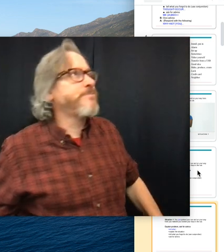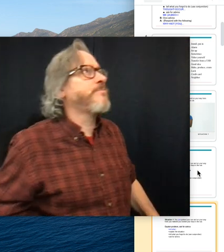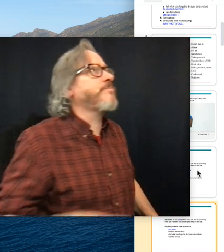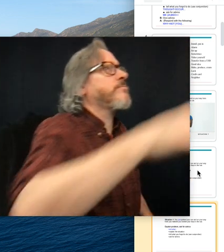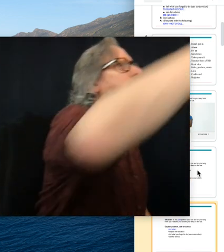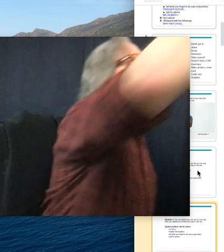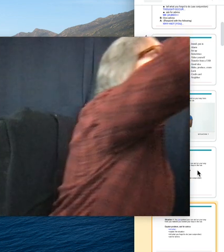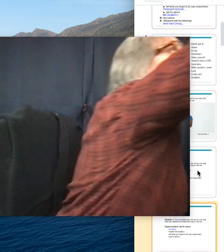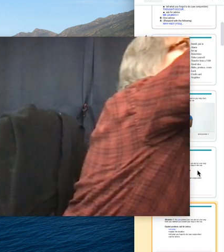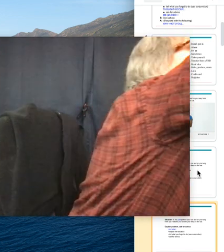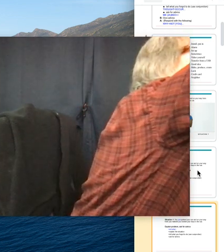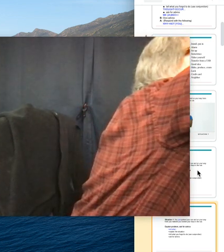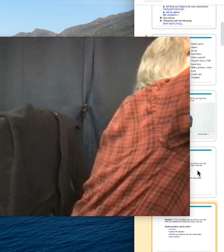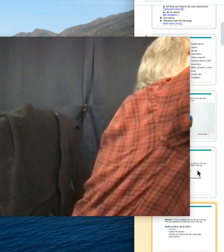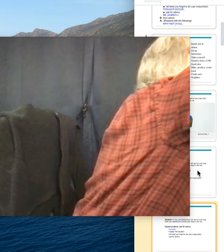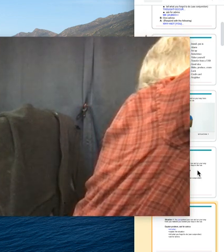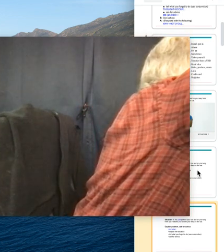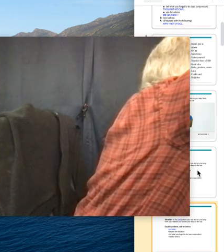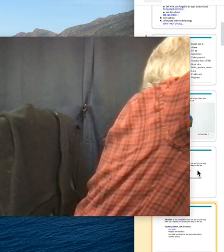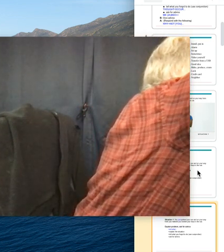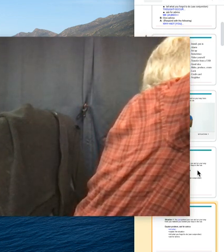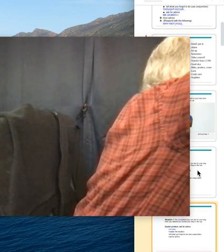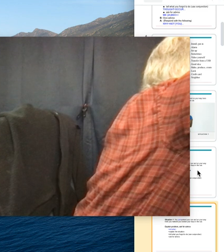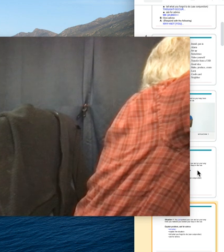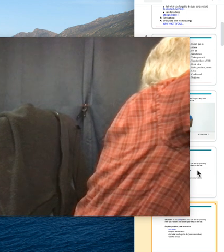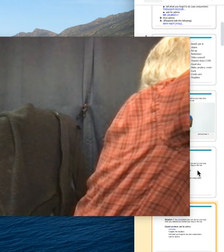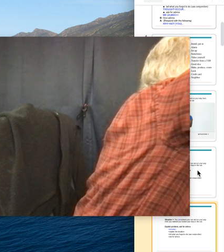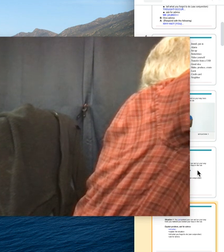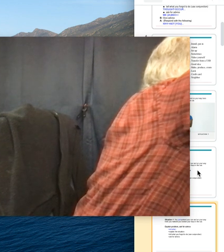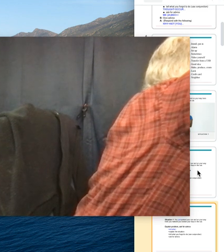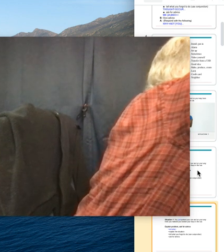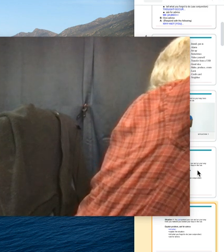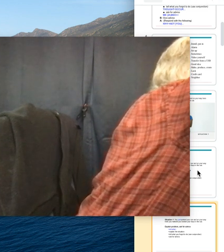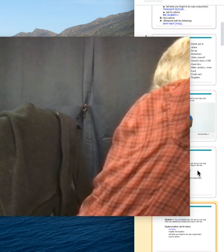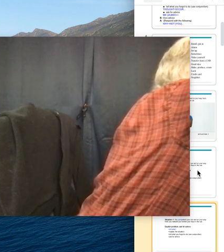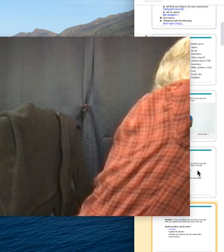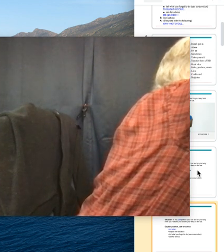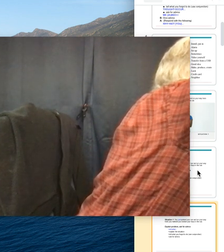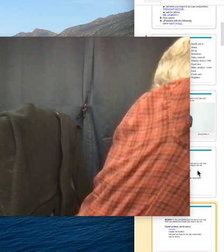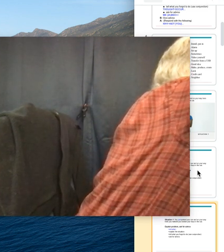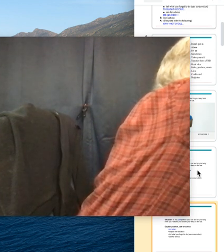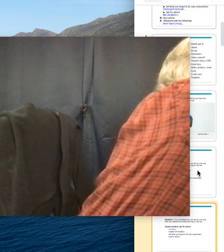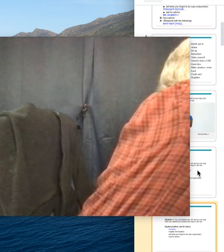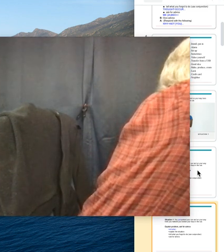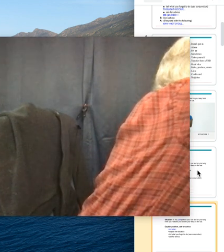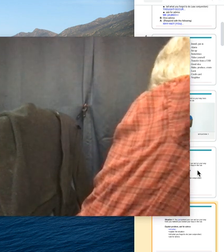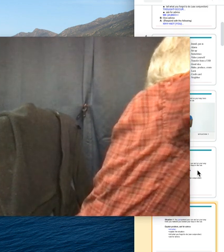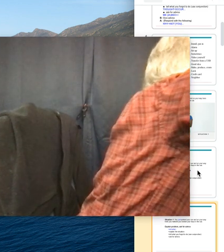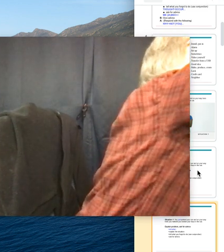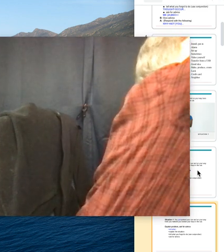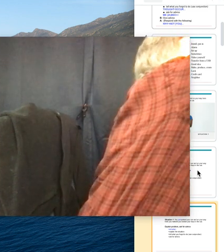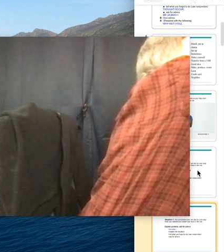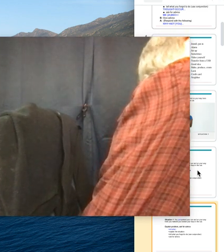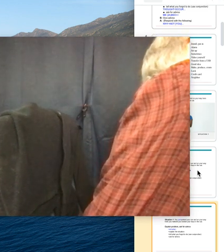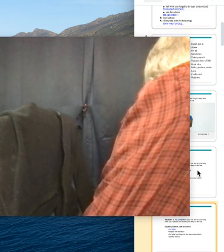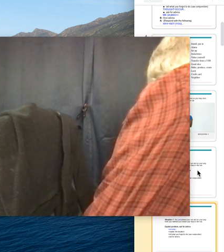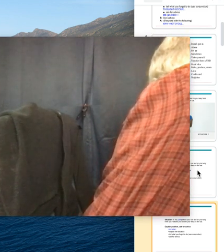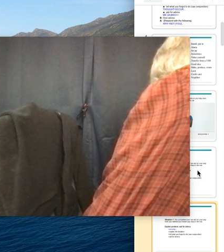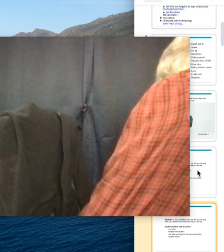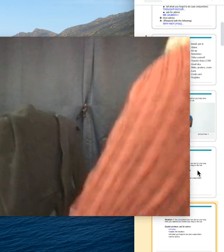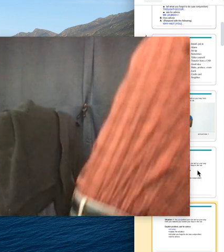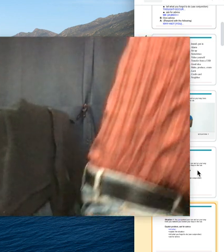sentences and translating negatives, we talked about the importance of the time. If you knock over my electric ukulele, I